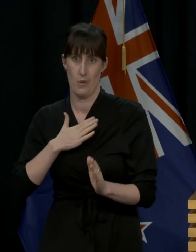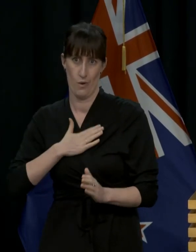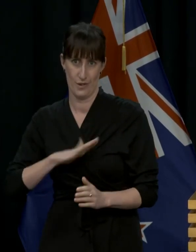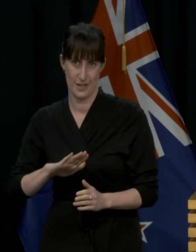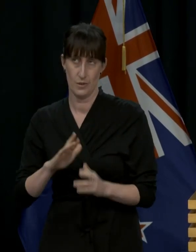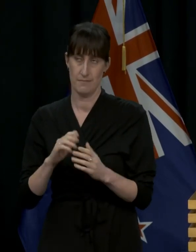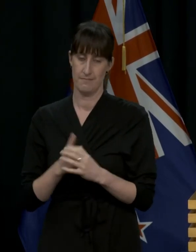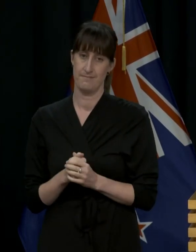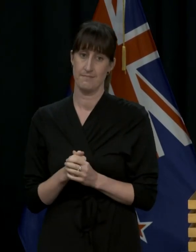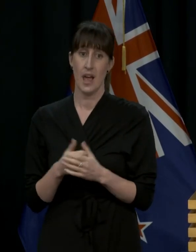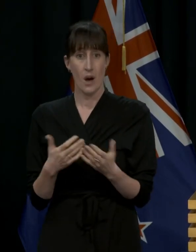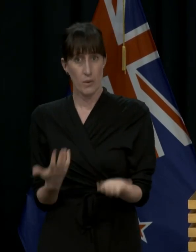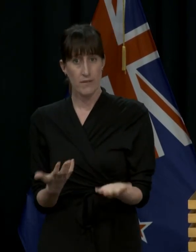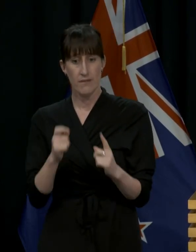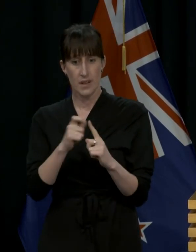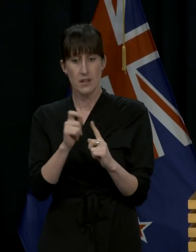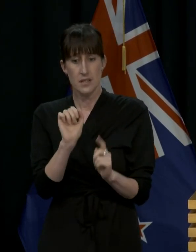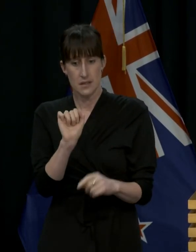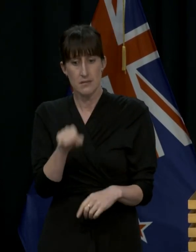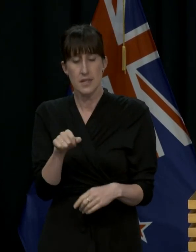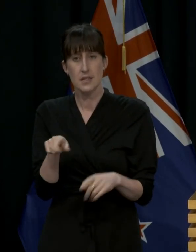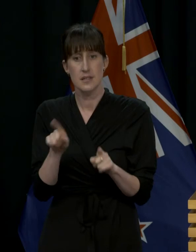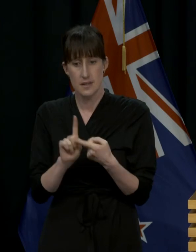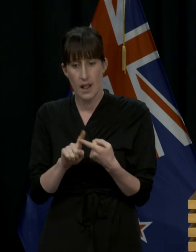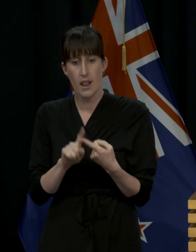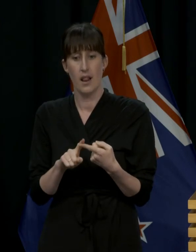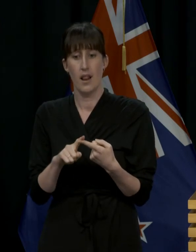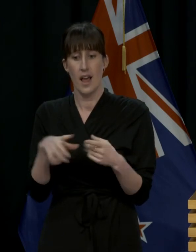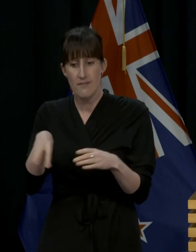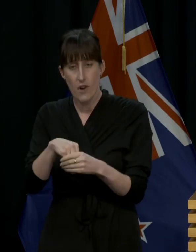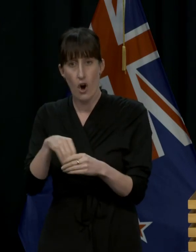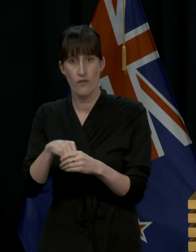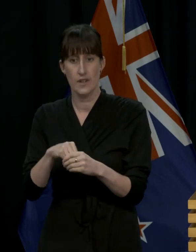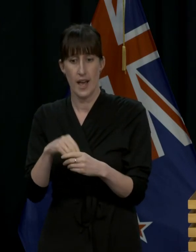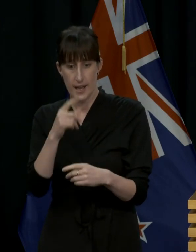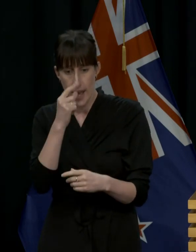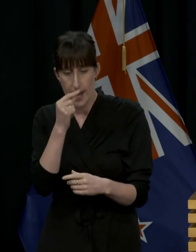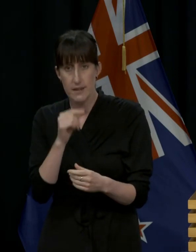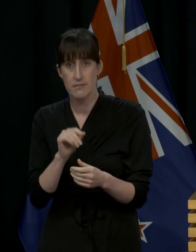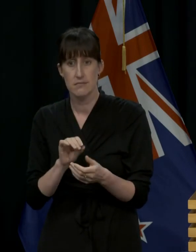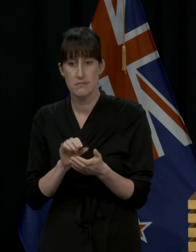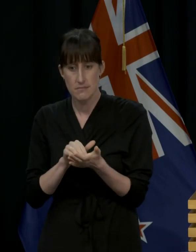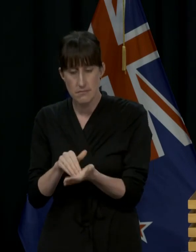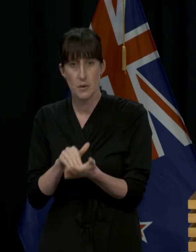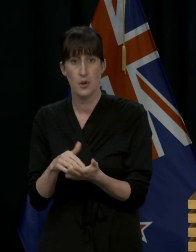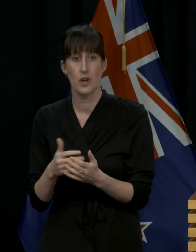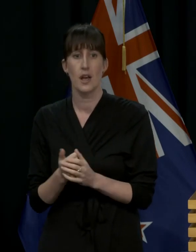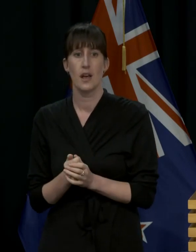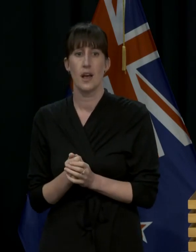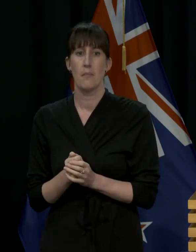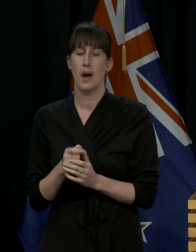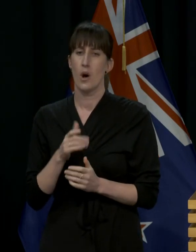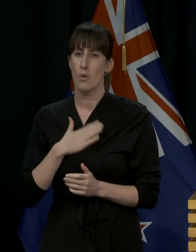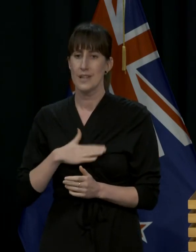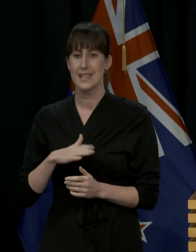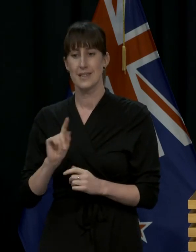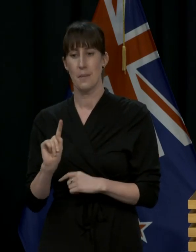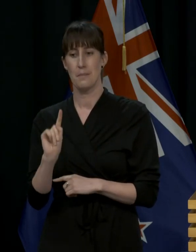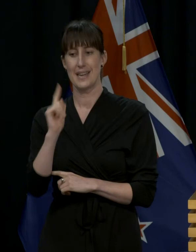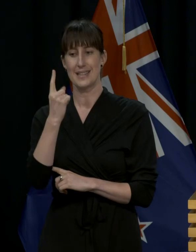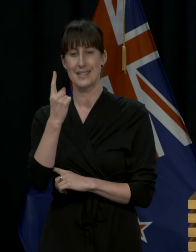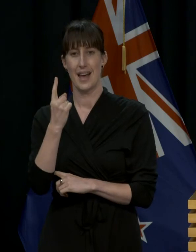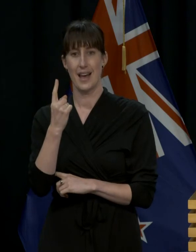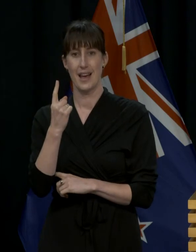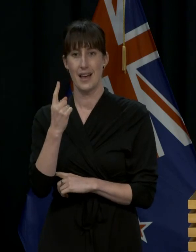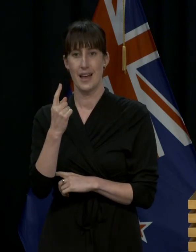does not have a contribution to make. He does. My decision around reallocating economic development was primarily I wanted that to be held by a minister